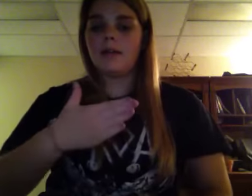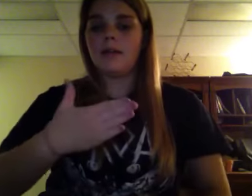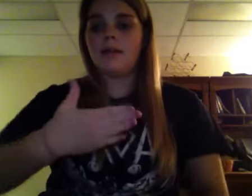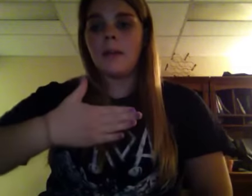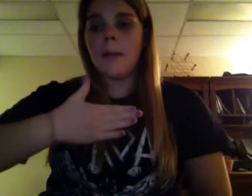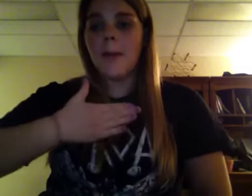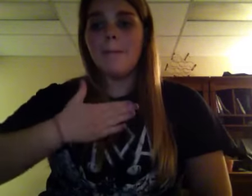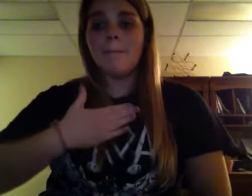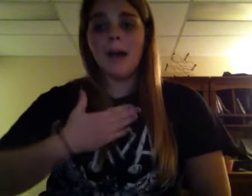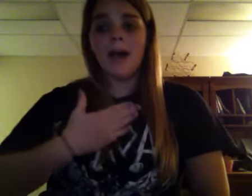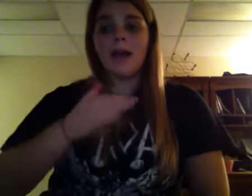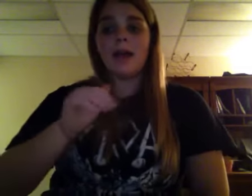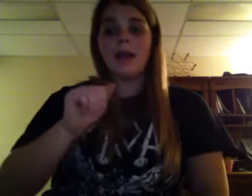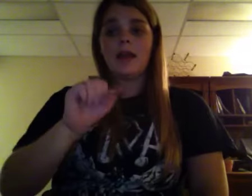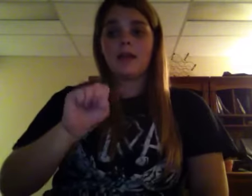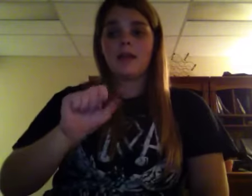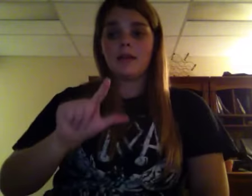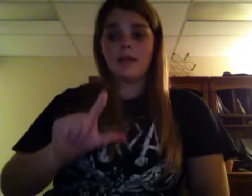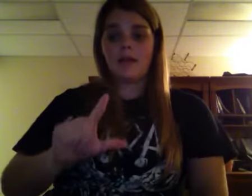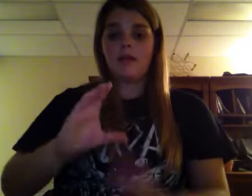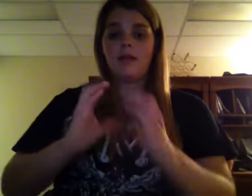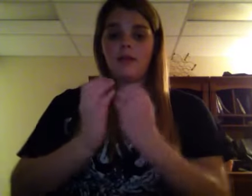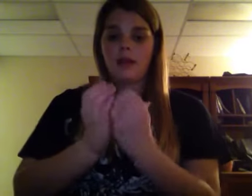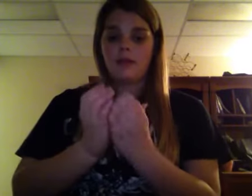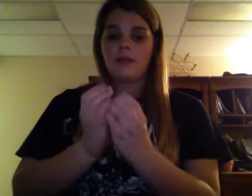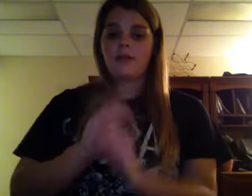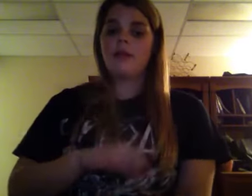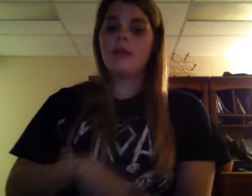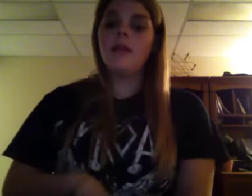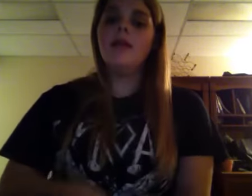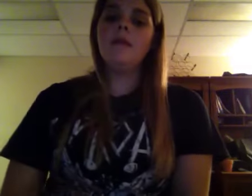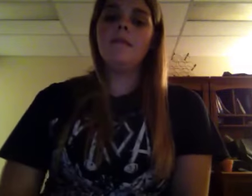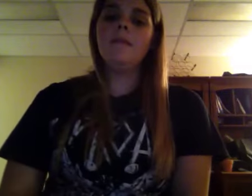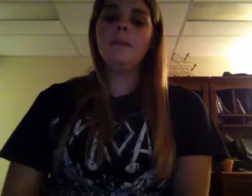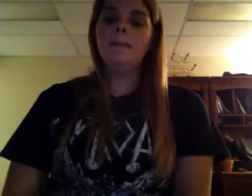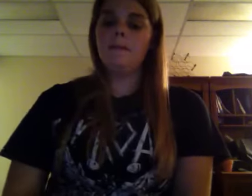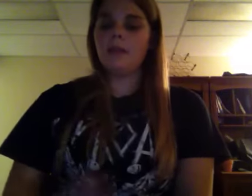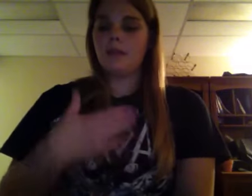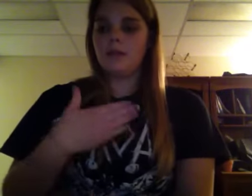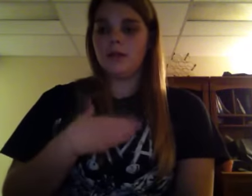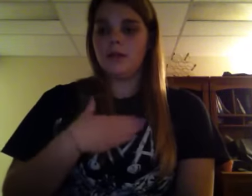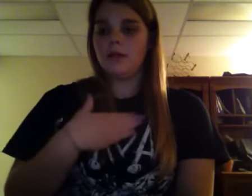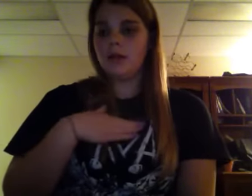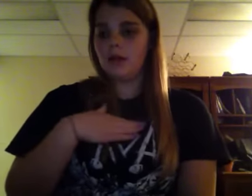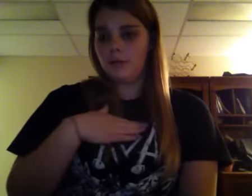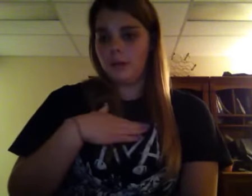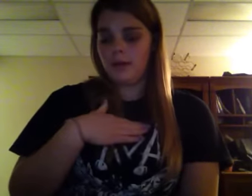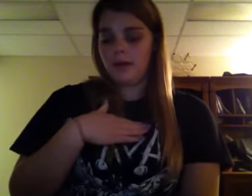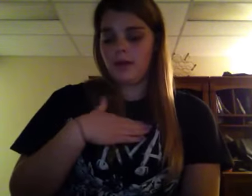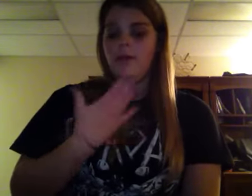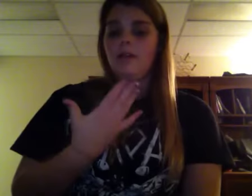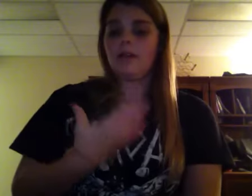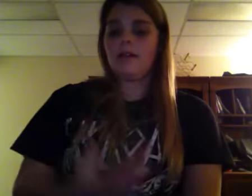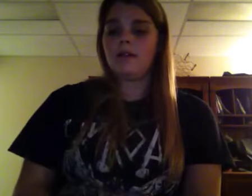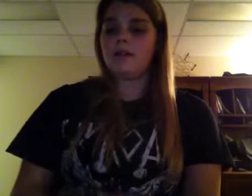it's my ASL class. That's what I'm telling you. I'm telling you about my ASL class